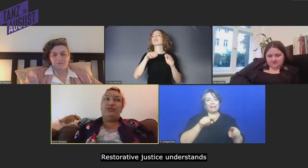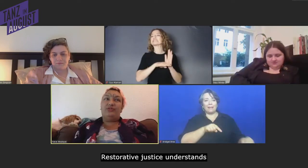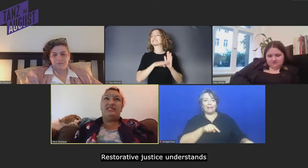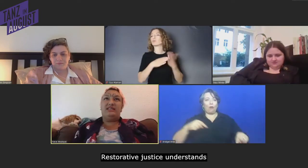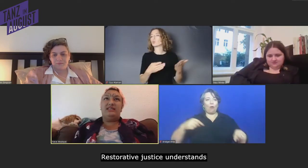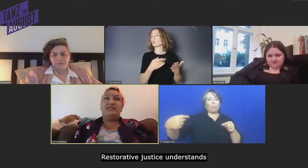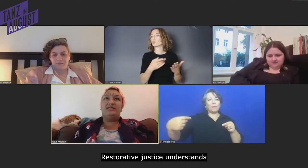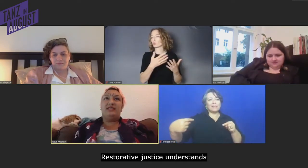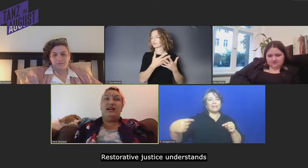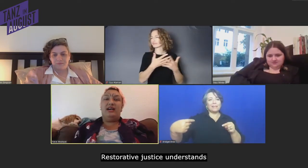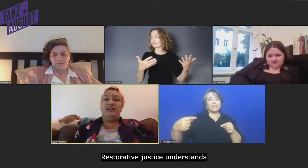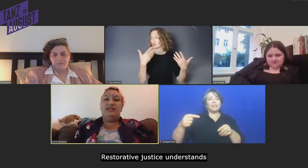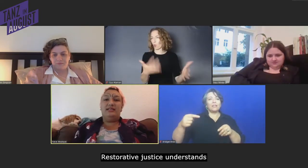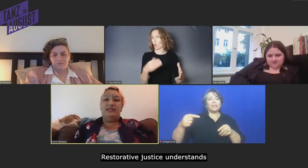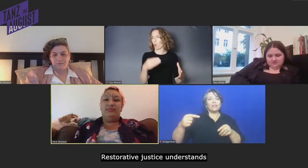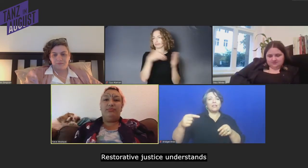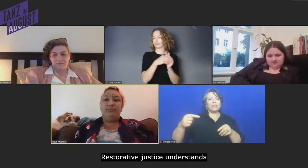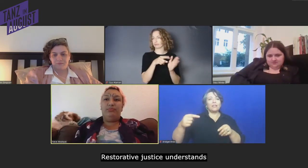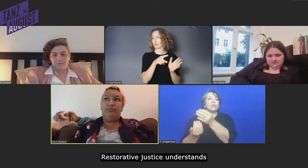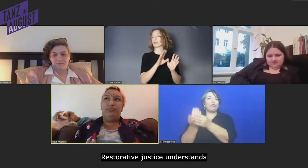Restorative justice